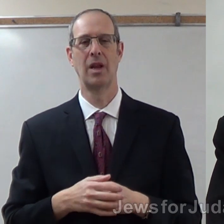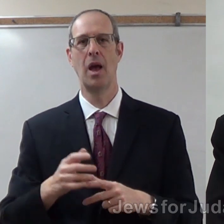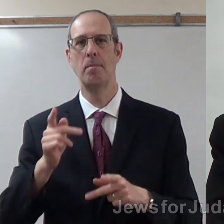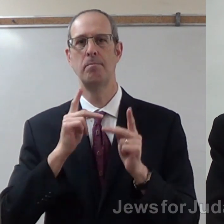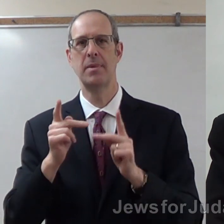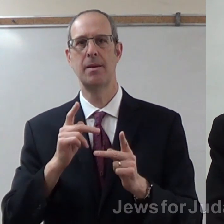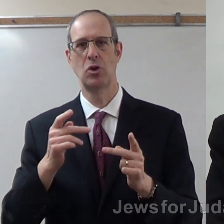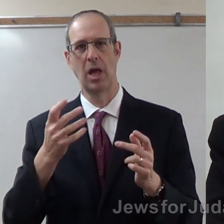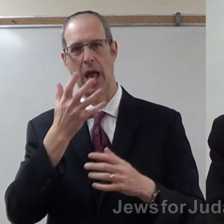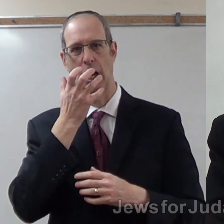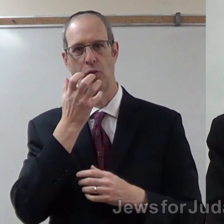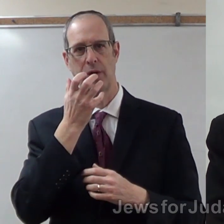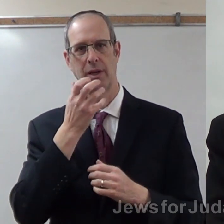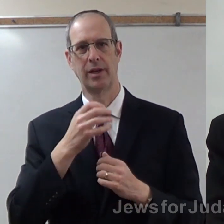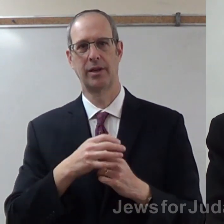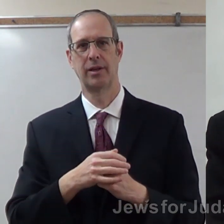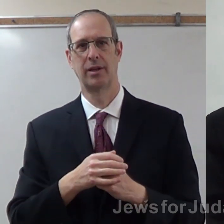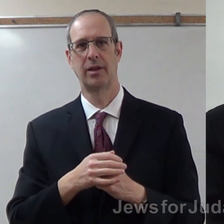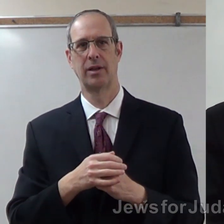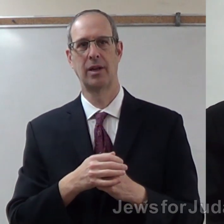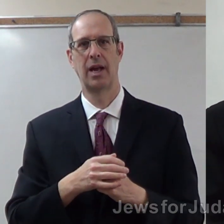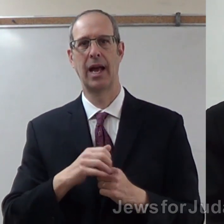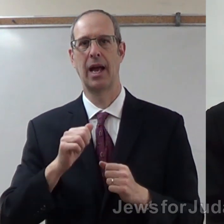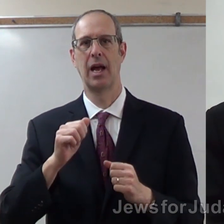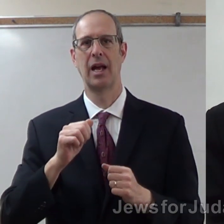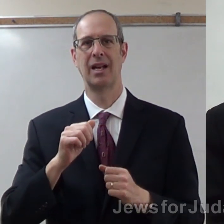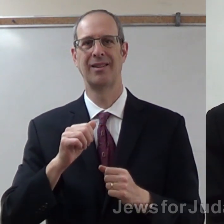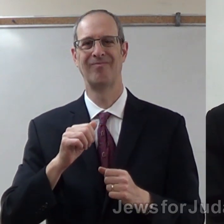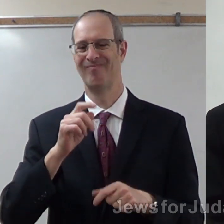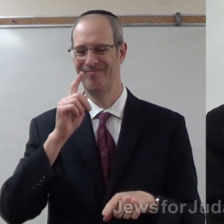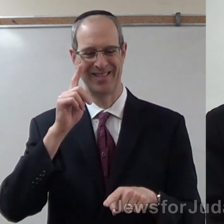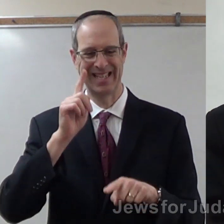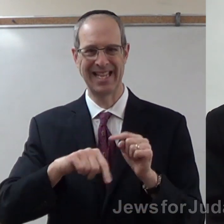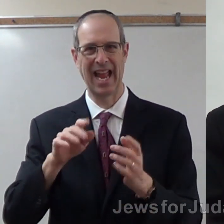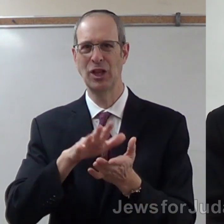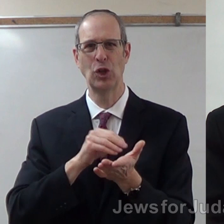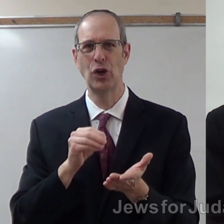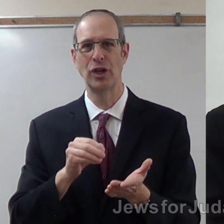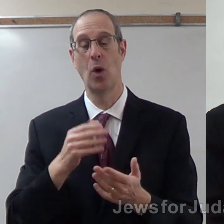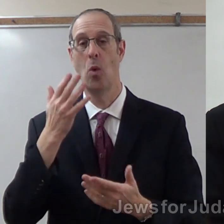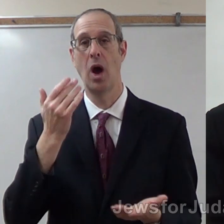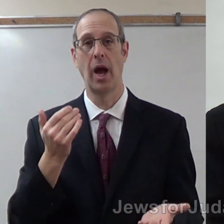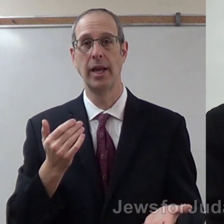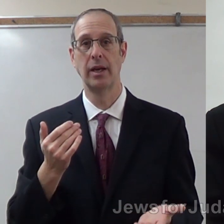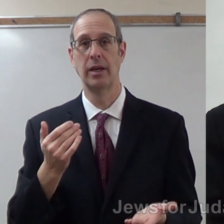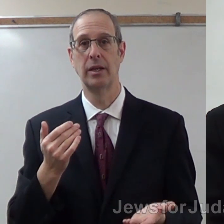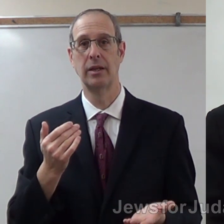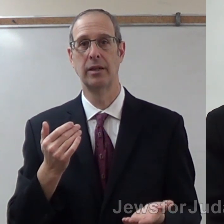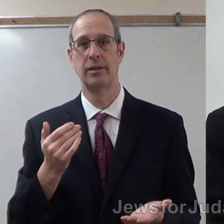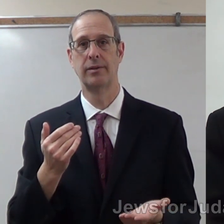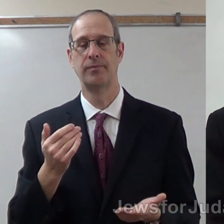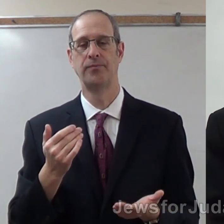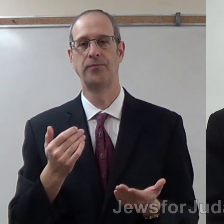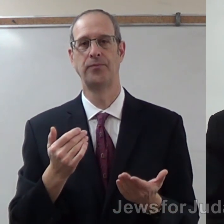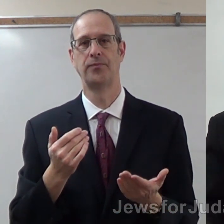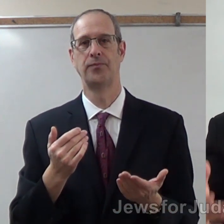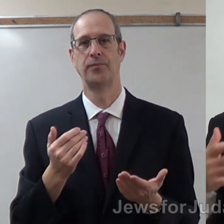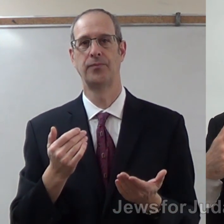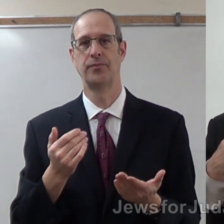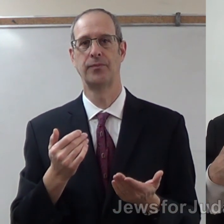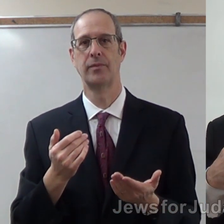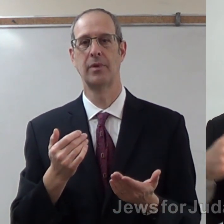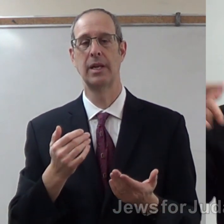People who are angry, they can never learn. They can't learn. You know why? Because